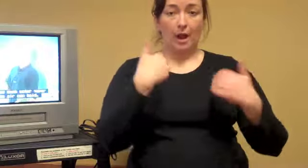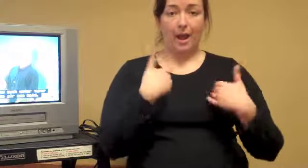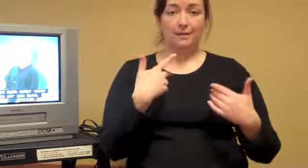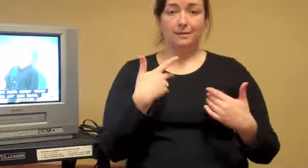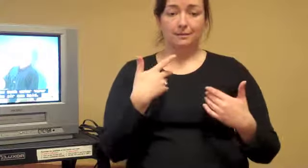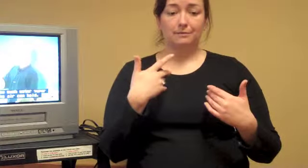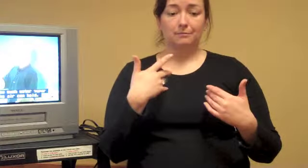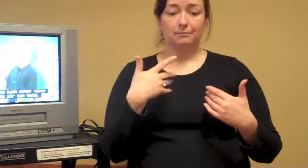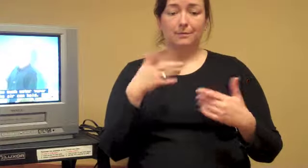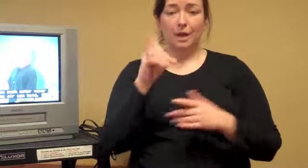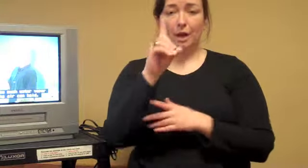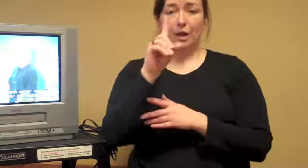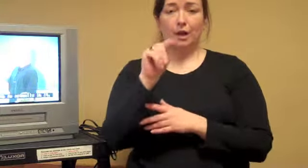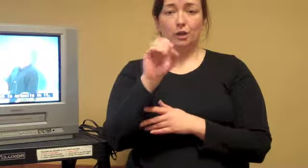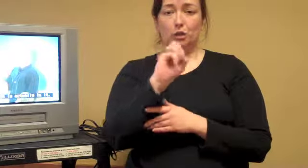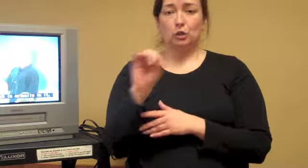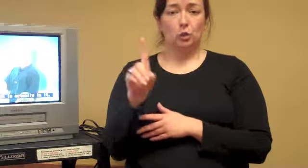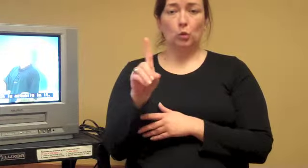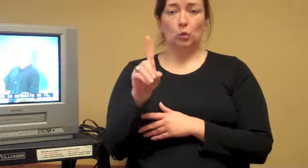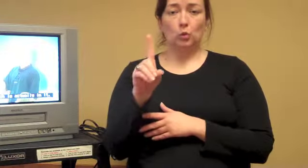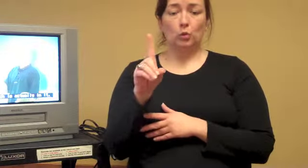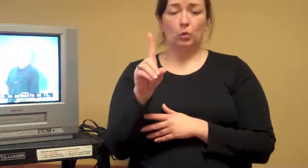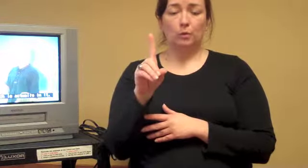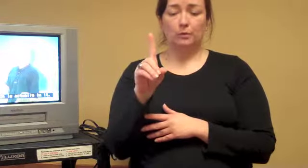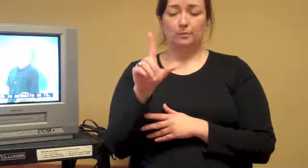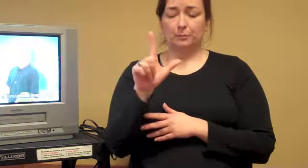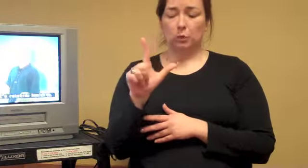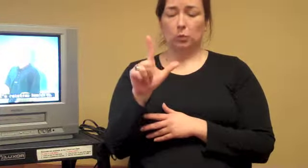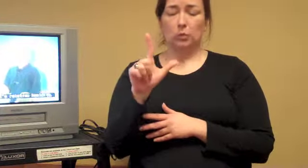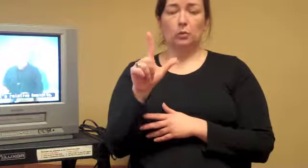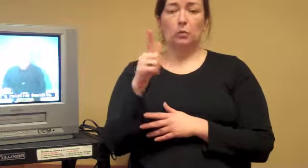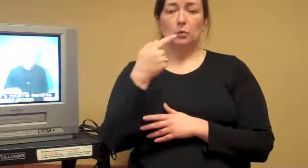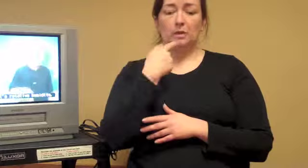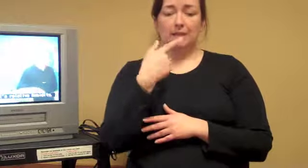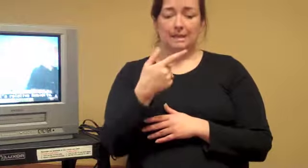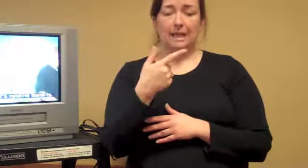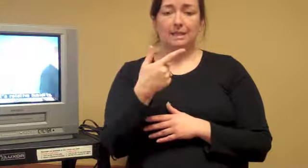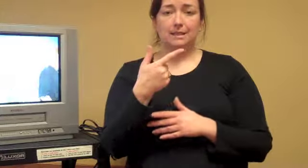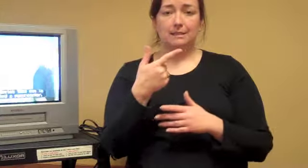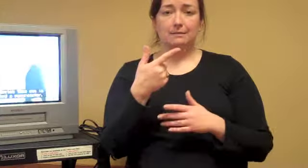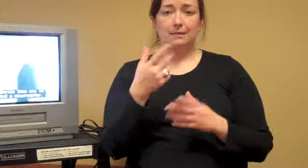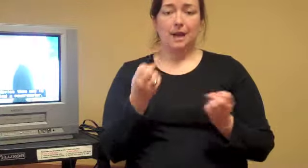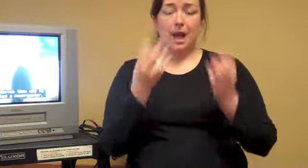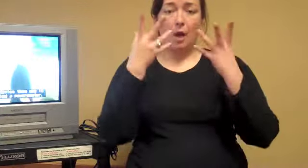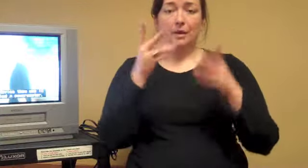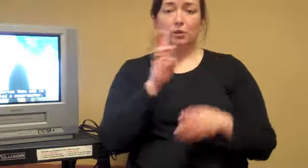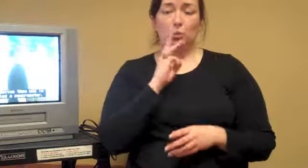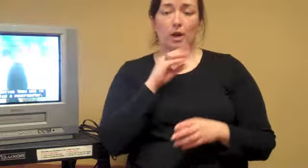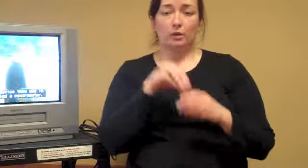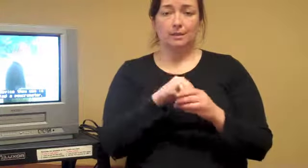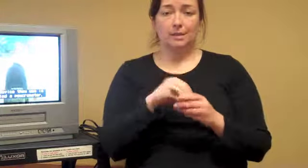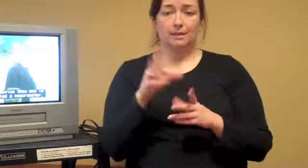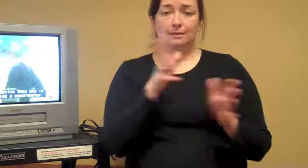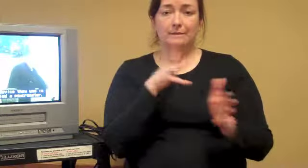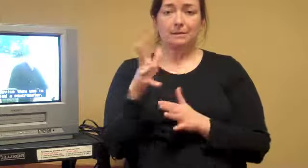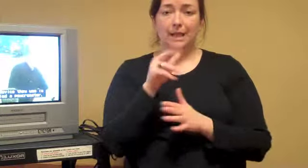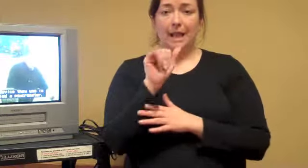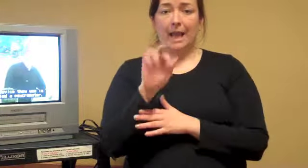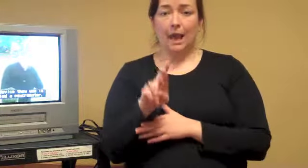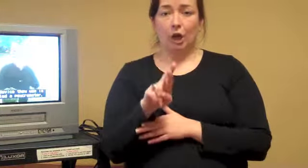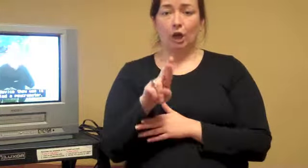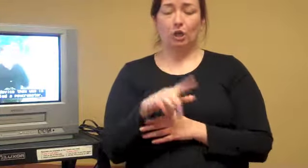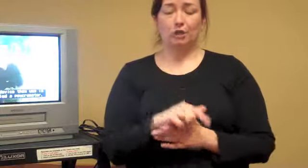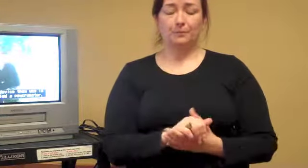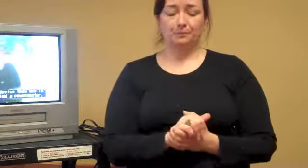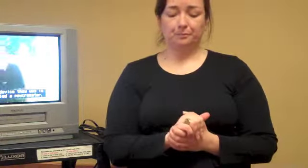or how much water vapor the air can hold, how much is actually in it, and that's relative humidity. The device they use is called